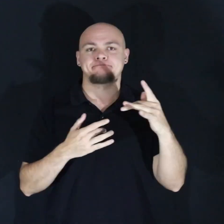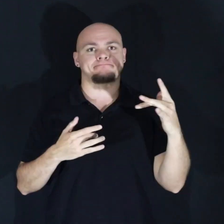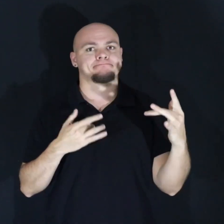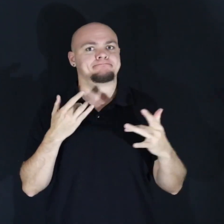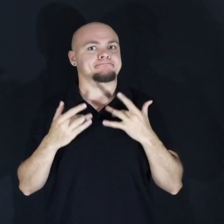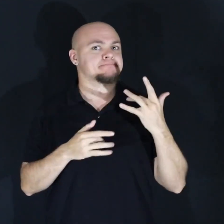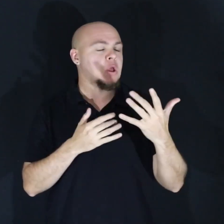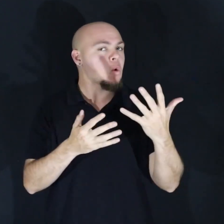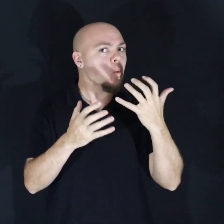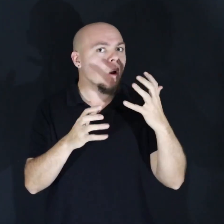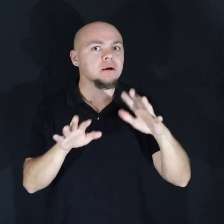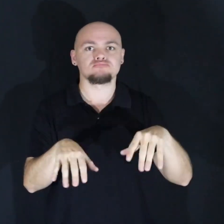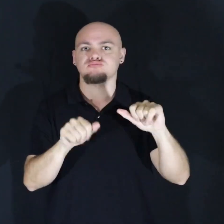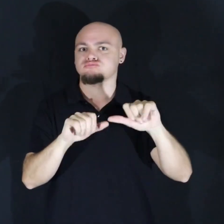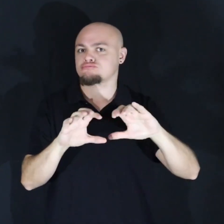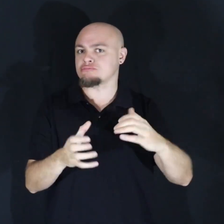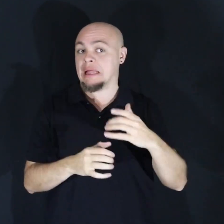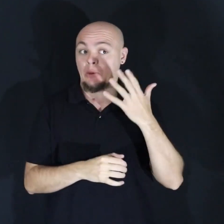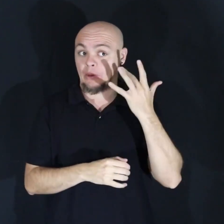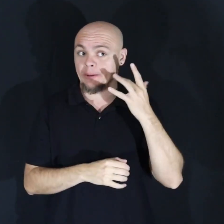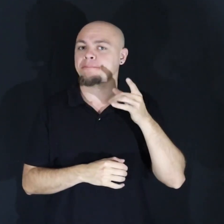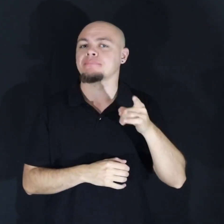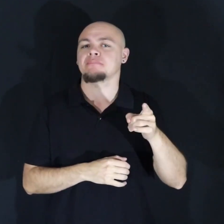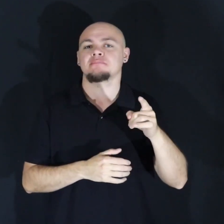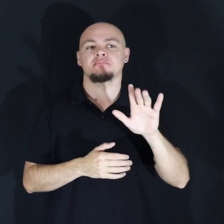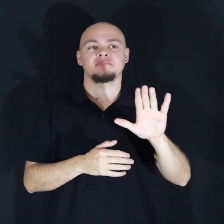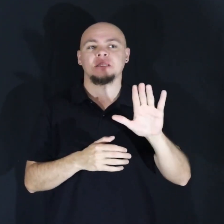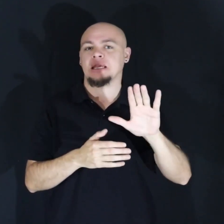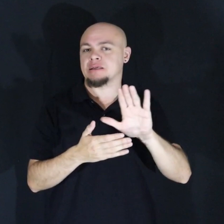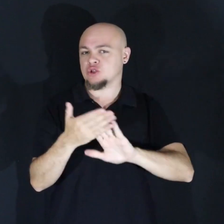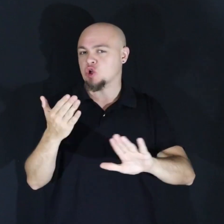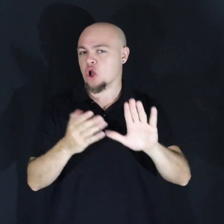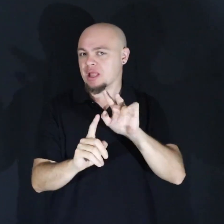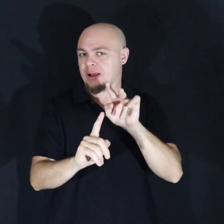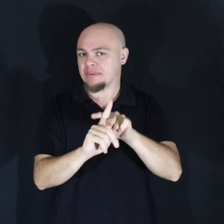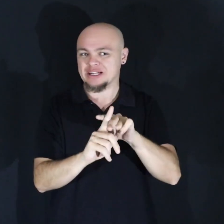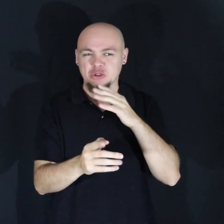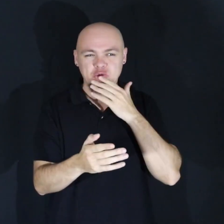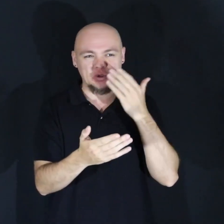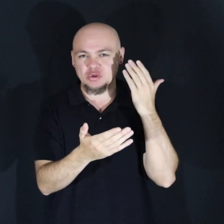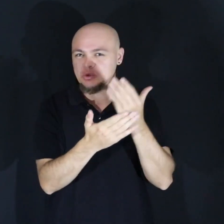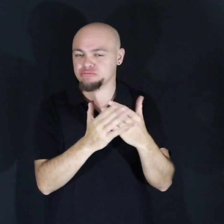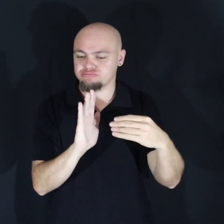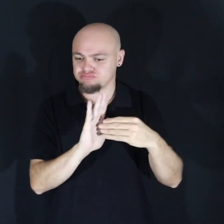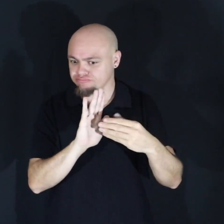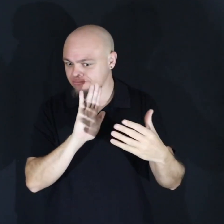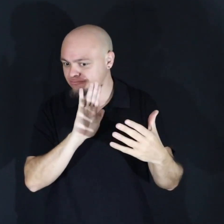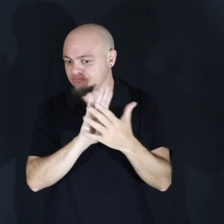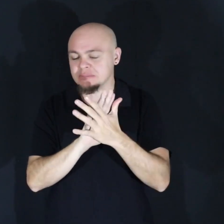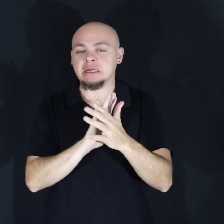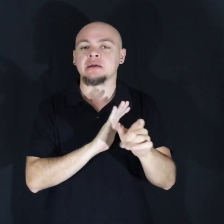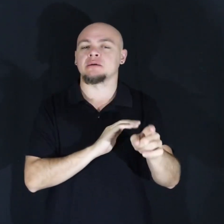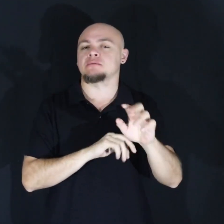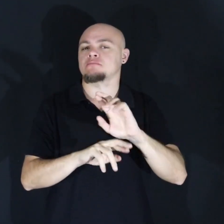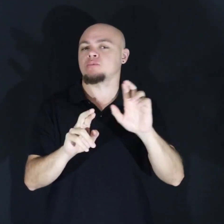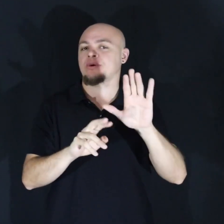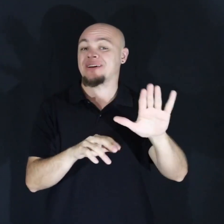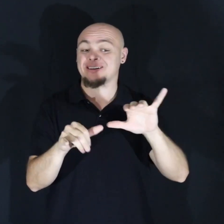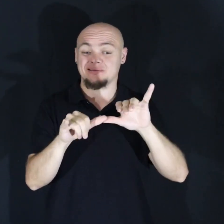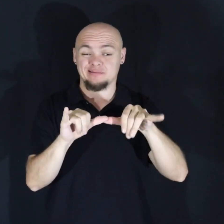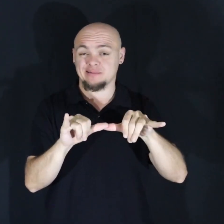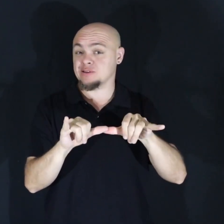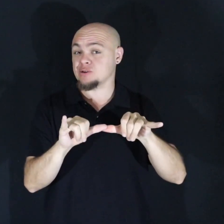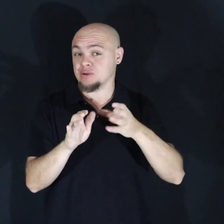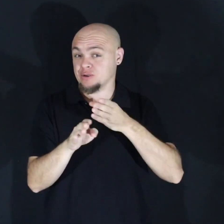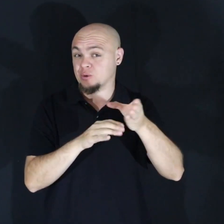excited because he knows it will look good on his college applications and further prepare him for his career in